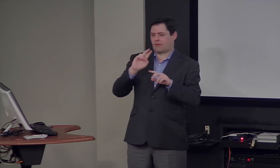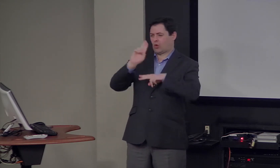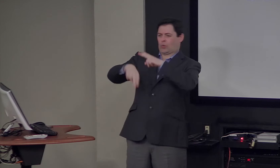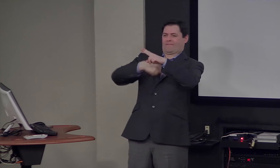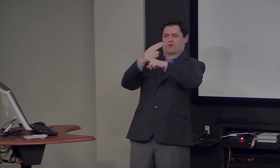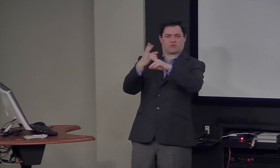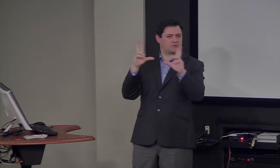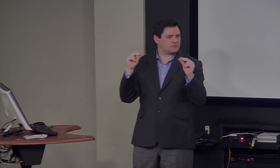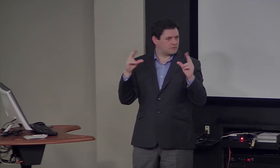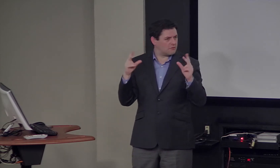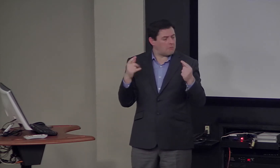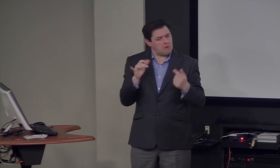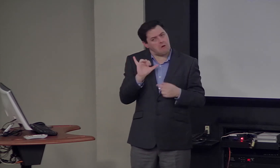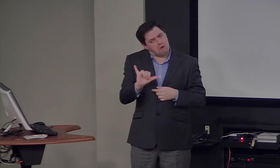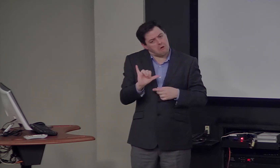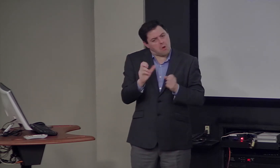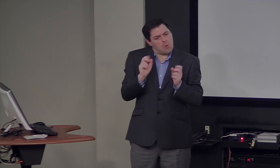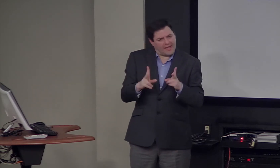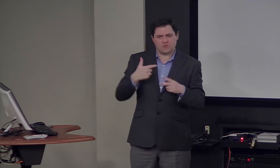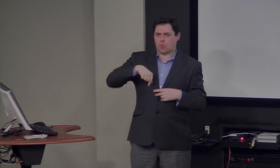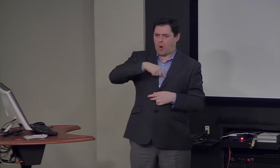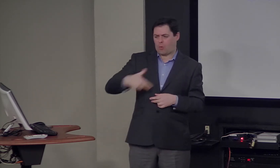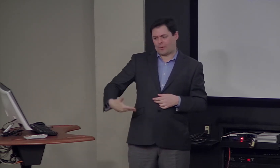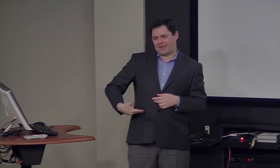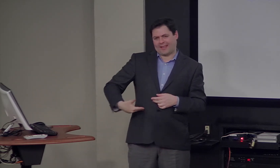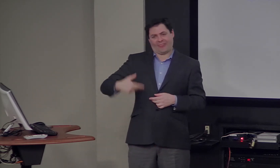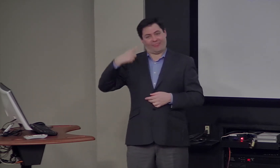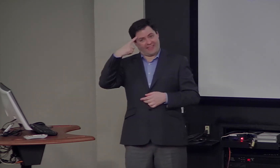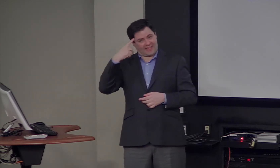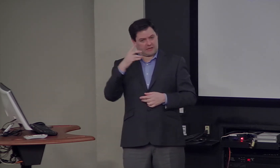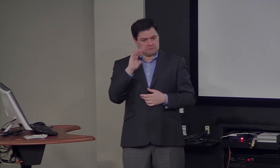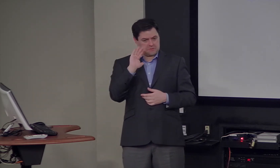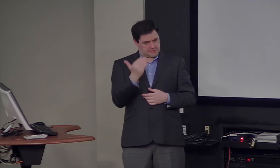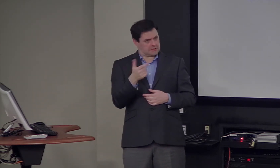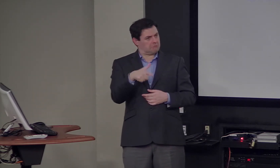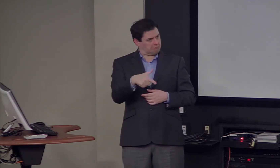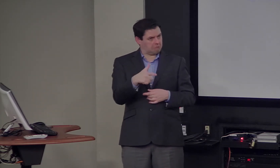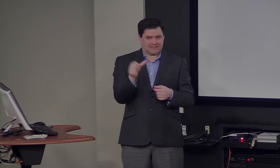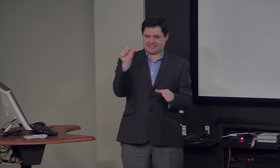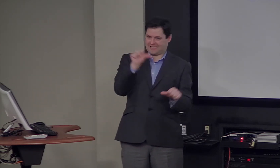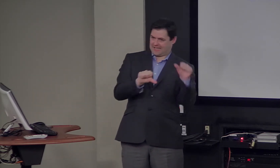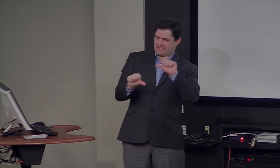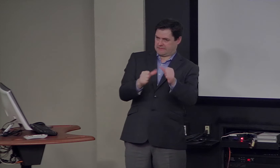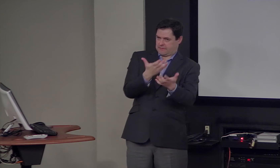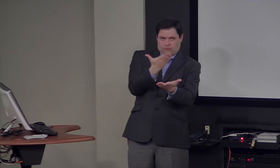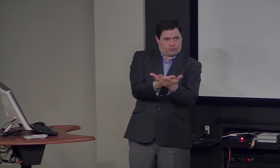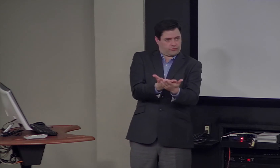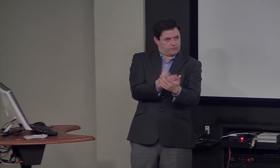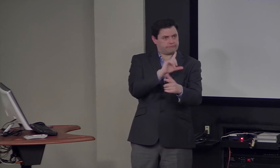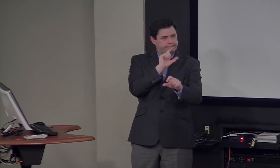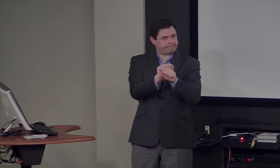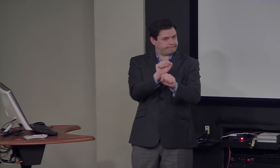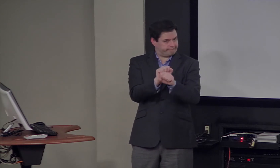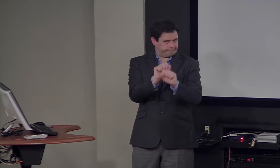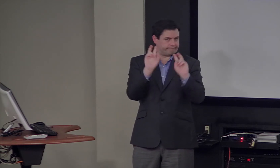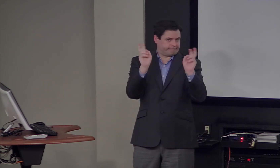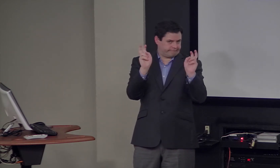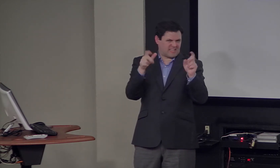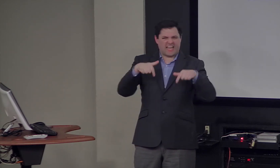think that we can say we came to an answer that would solve all the problems of the universe, but what it is that we assume to be the case, we do have some scientific proof